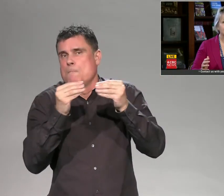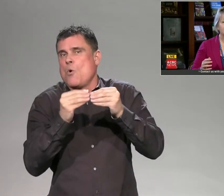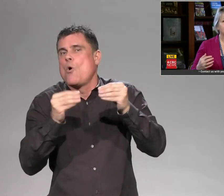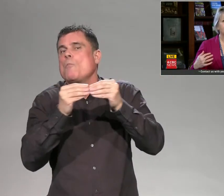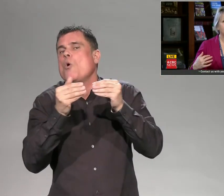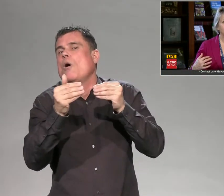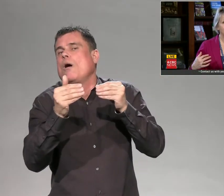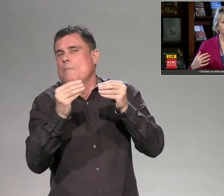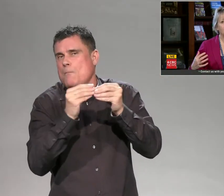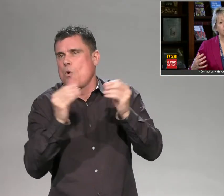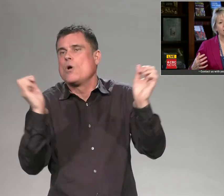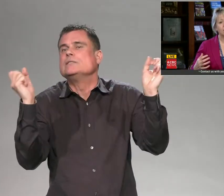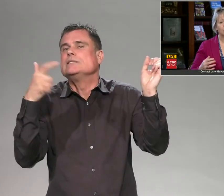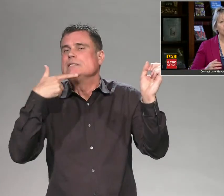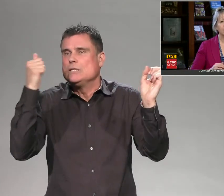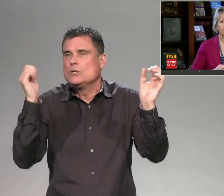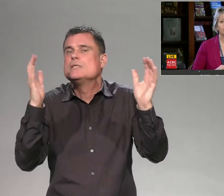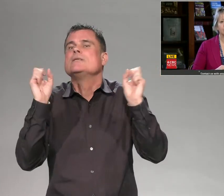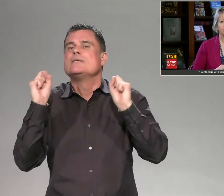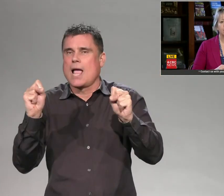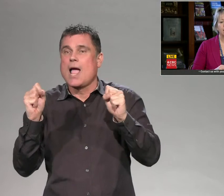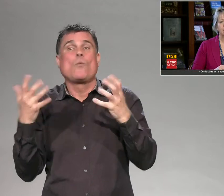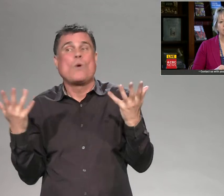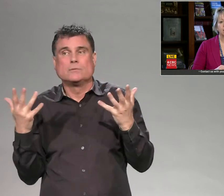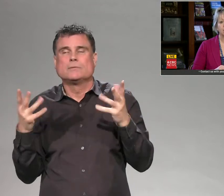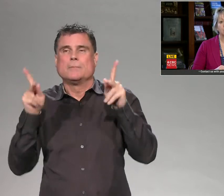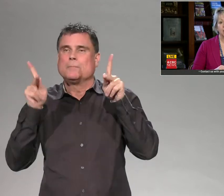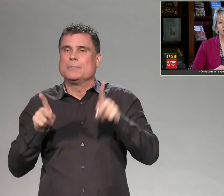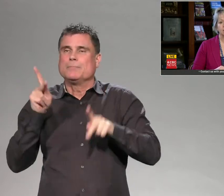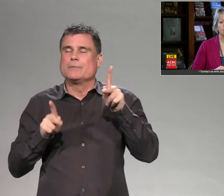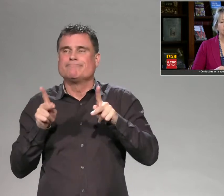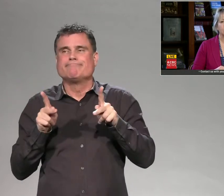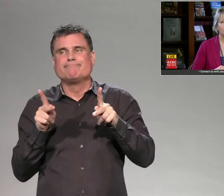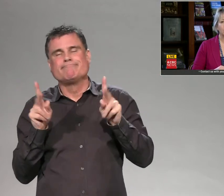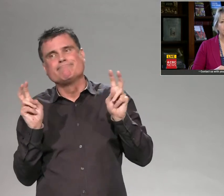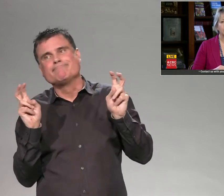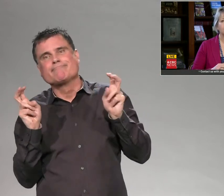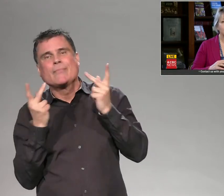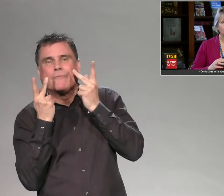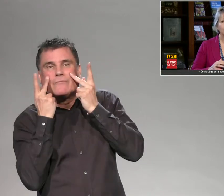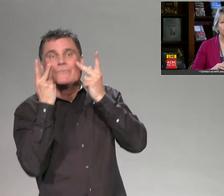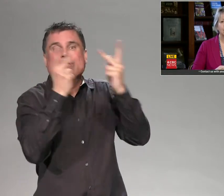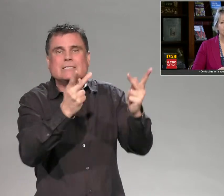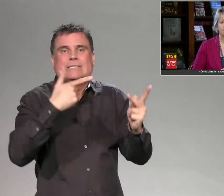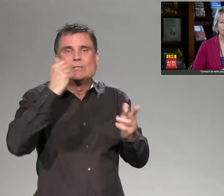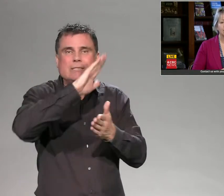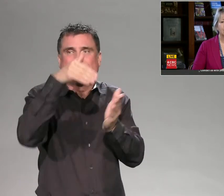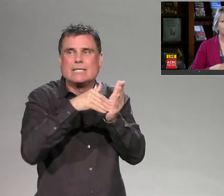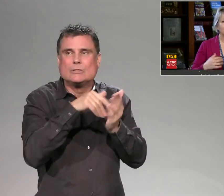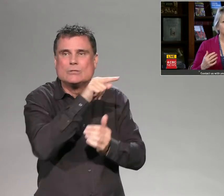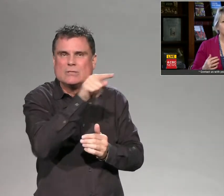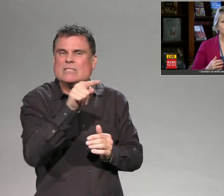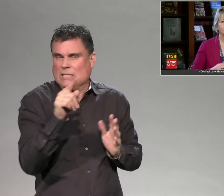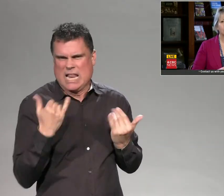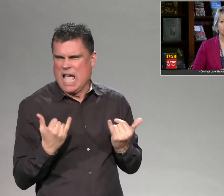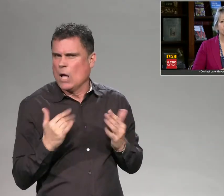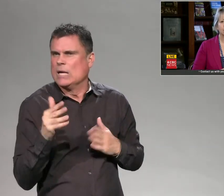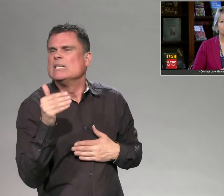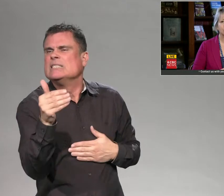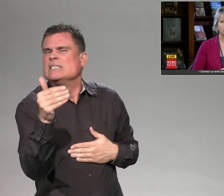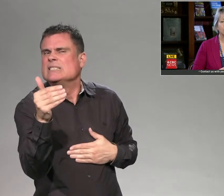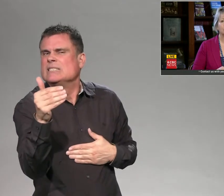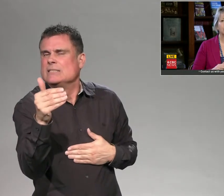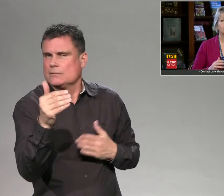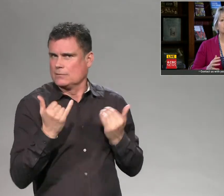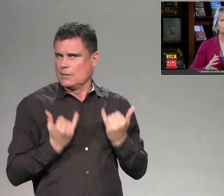looking at. They have a much higher level rate now of immunization in the population, but we're going to get there, and we're talking across